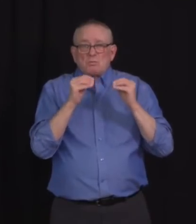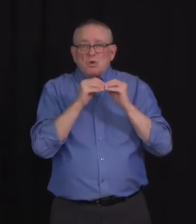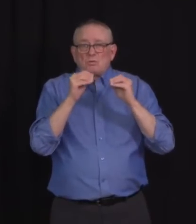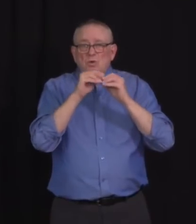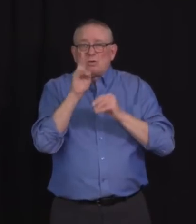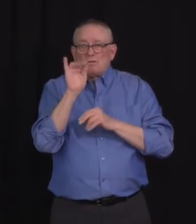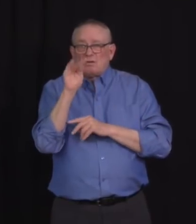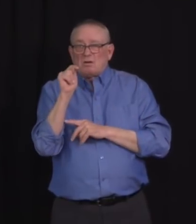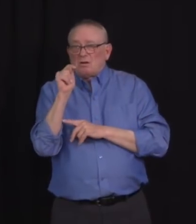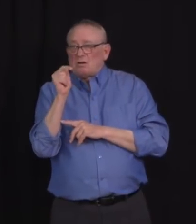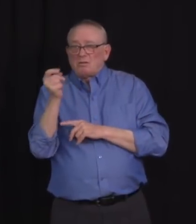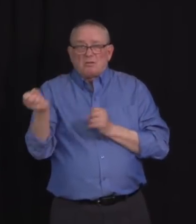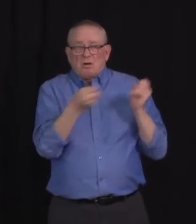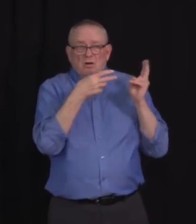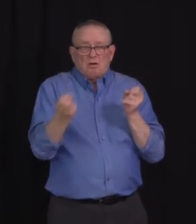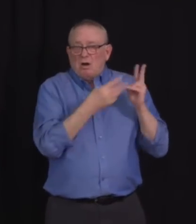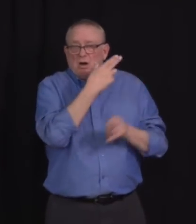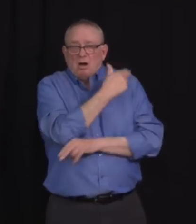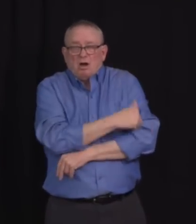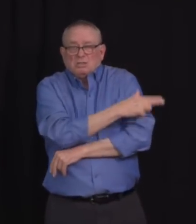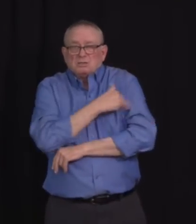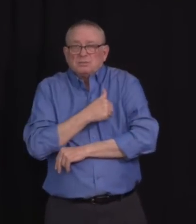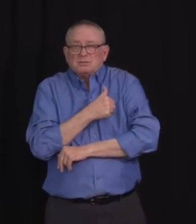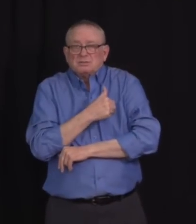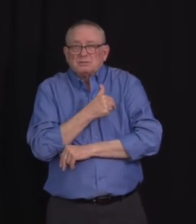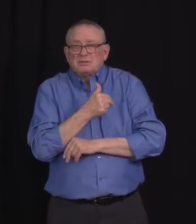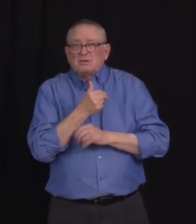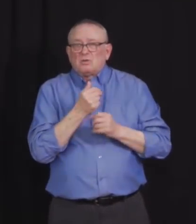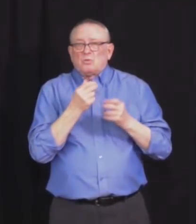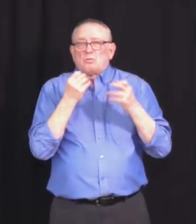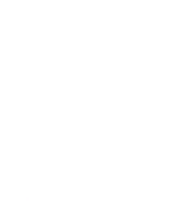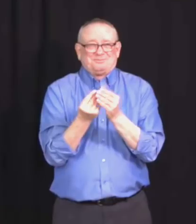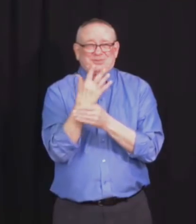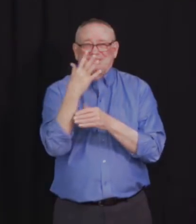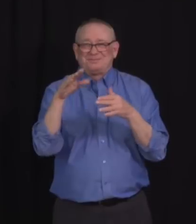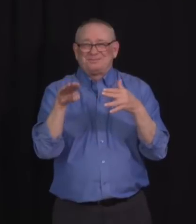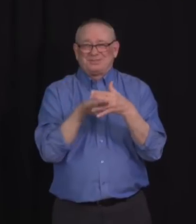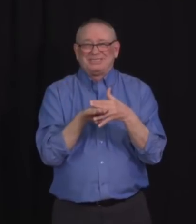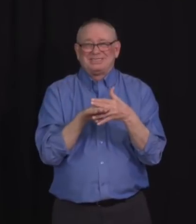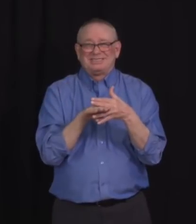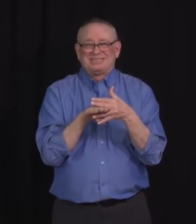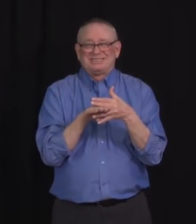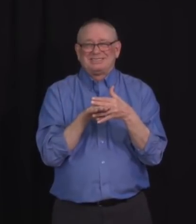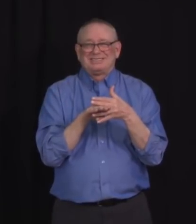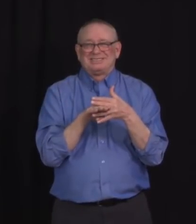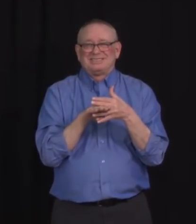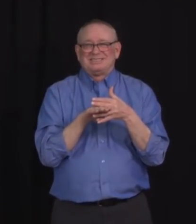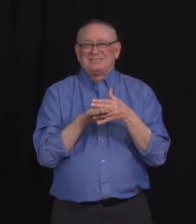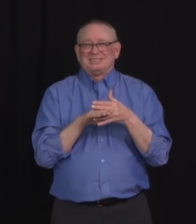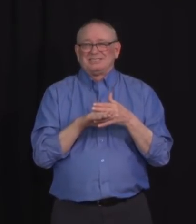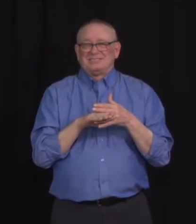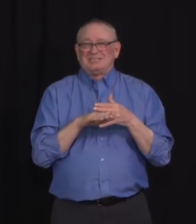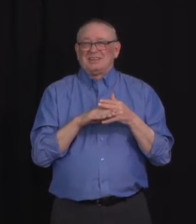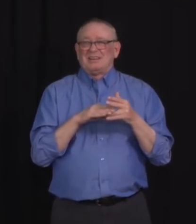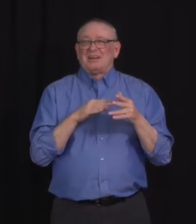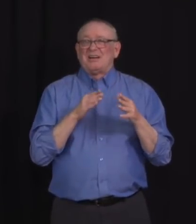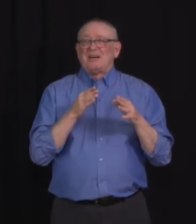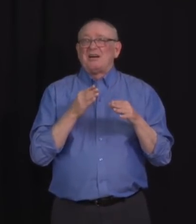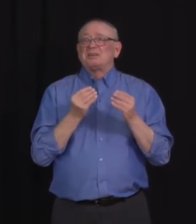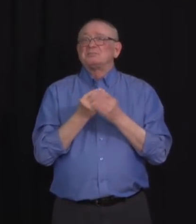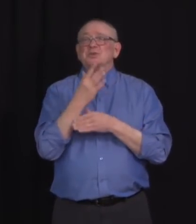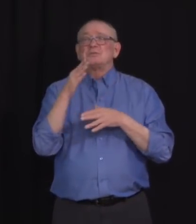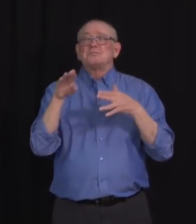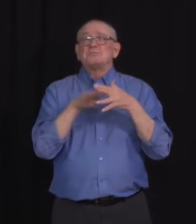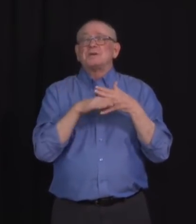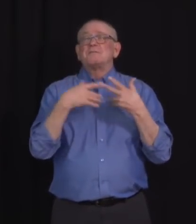itself is not, again, the only important metric. It's all of those metrics put together. The question of virtual